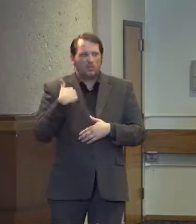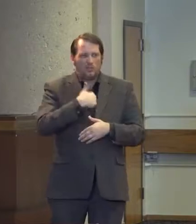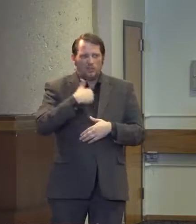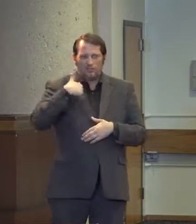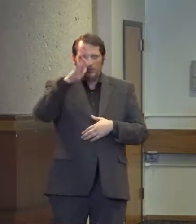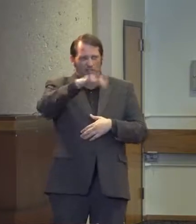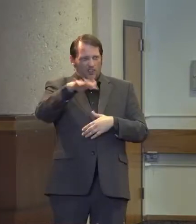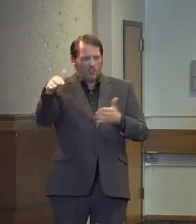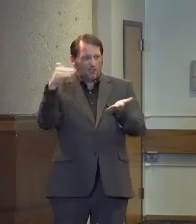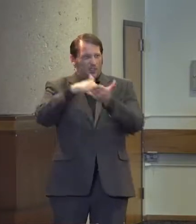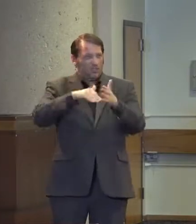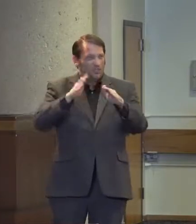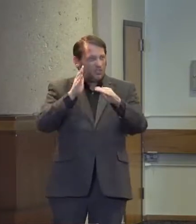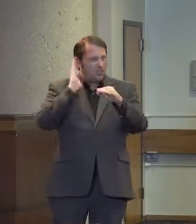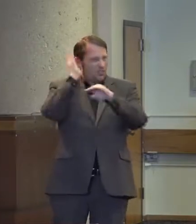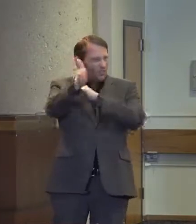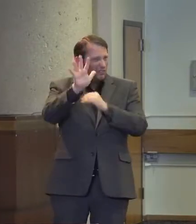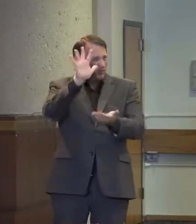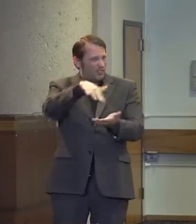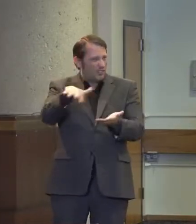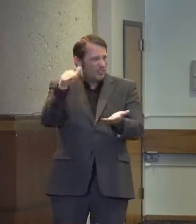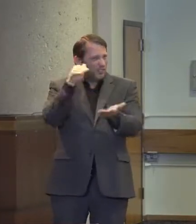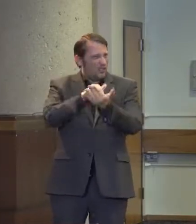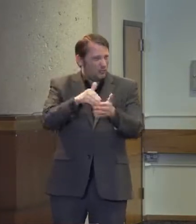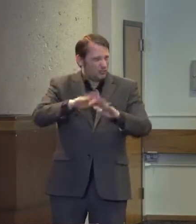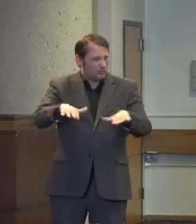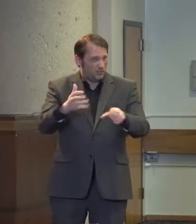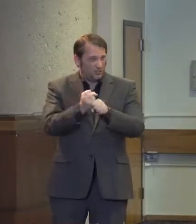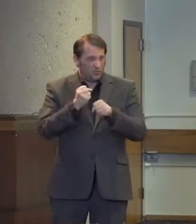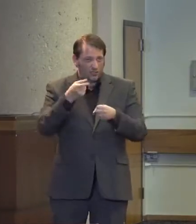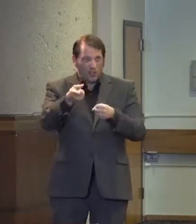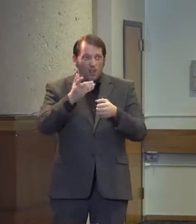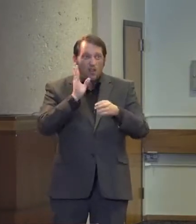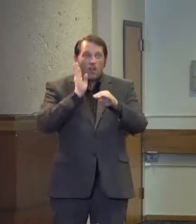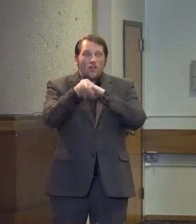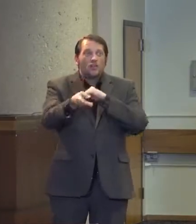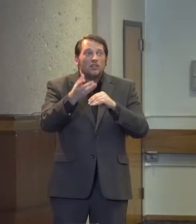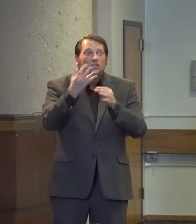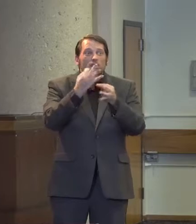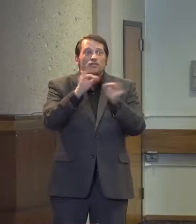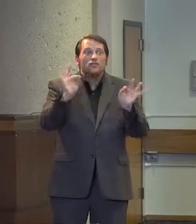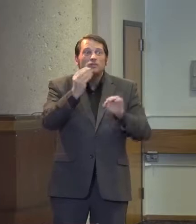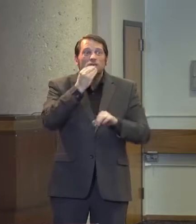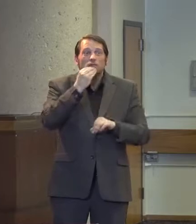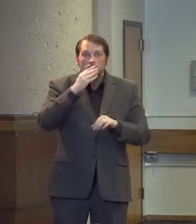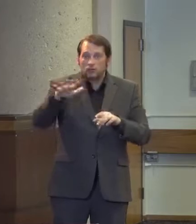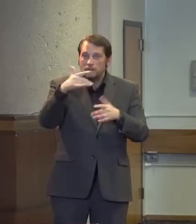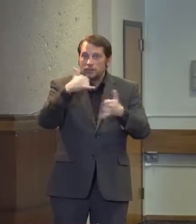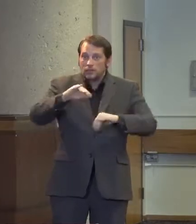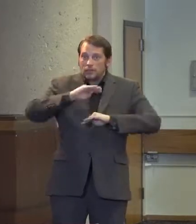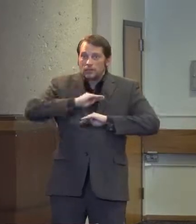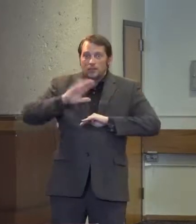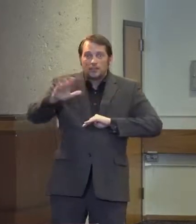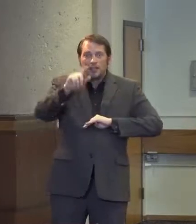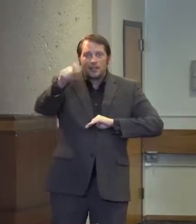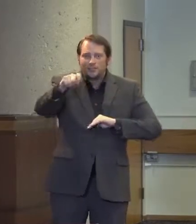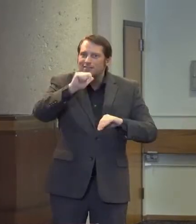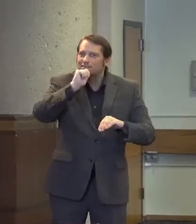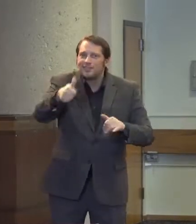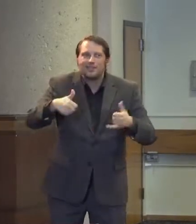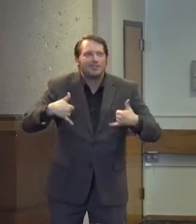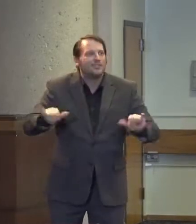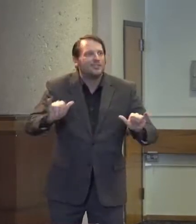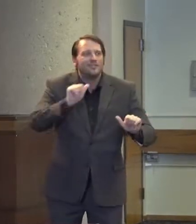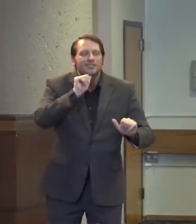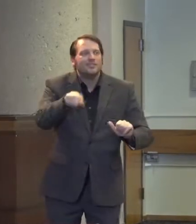reduced meal service, that's probably still not meeting the need that's out there for many of our students. Wow, that's incredible. Thank you,